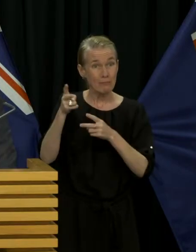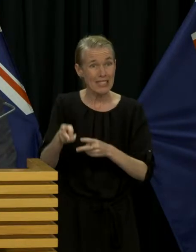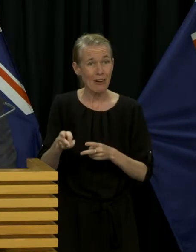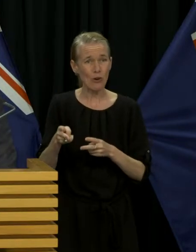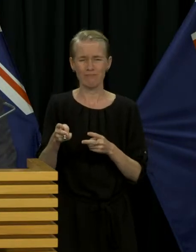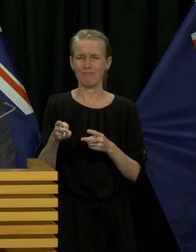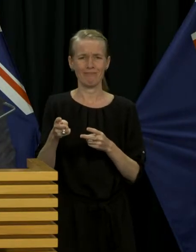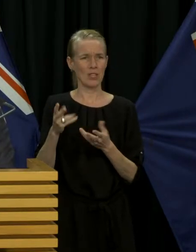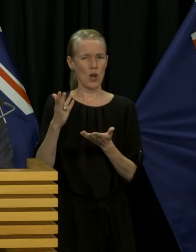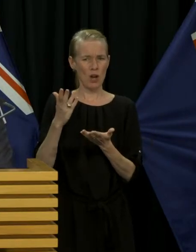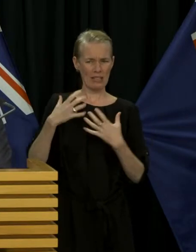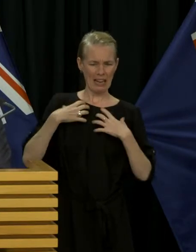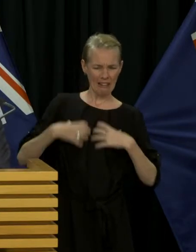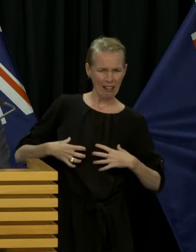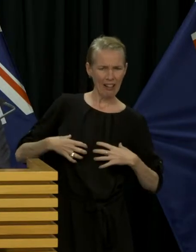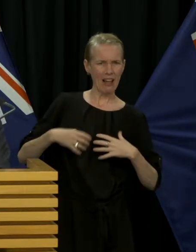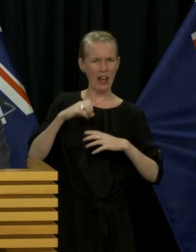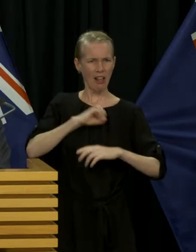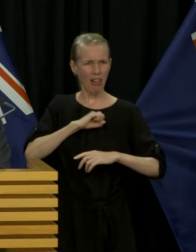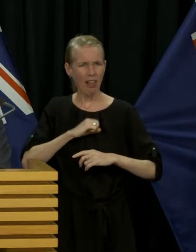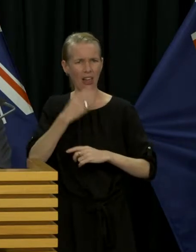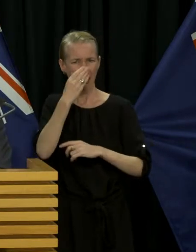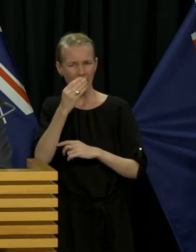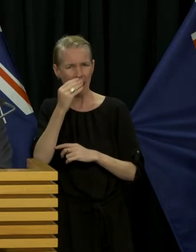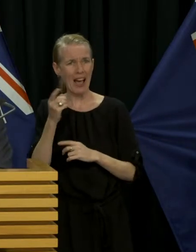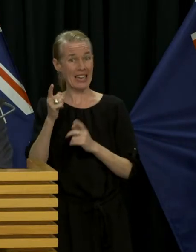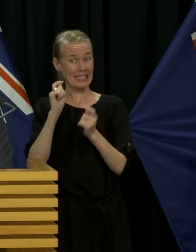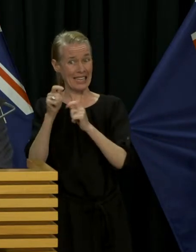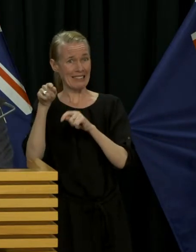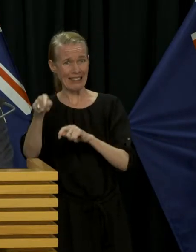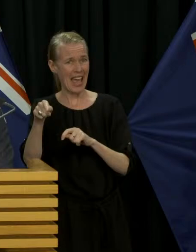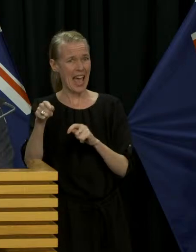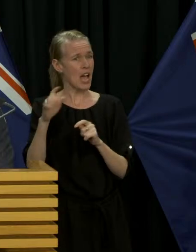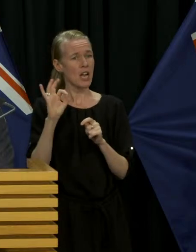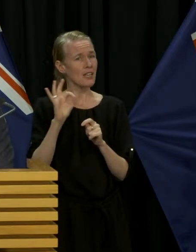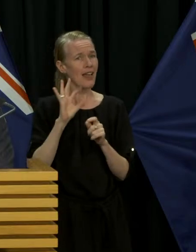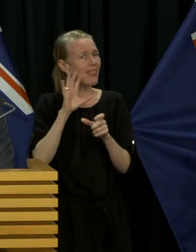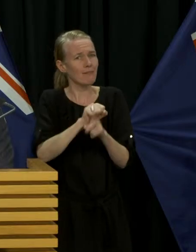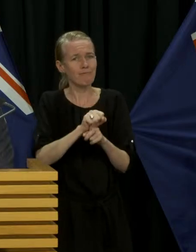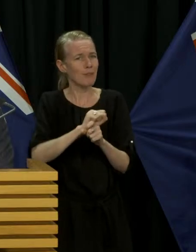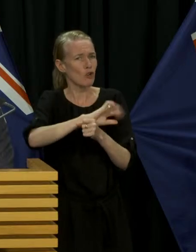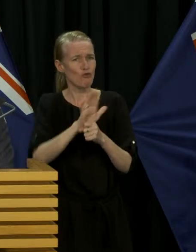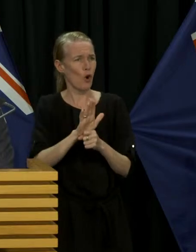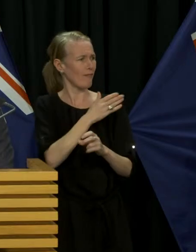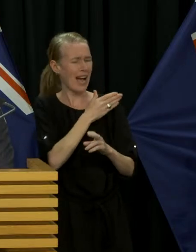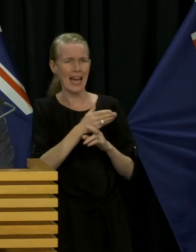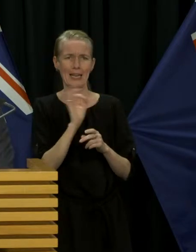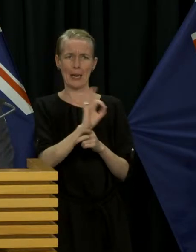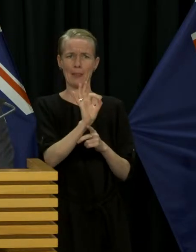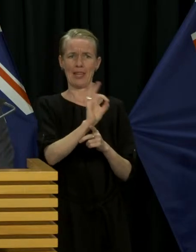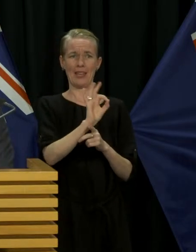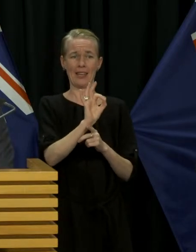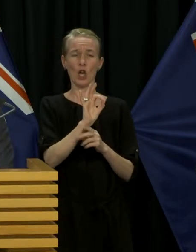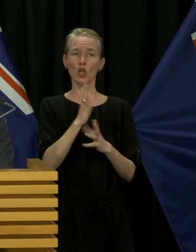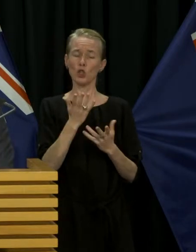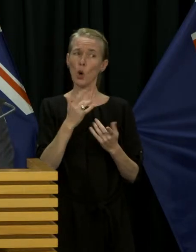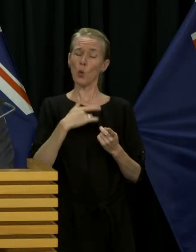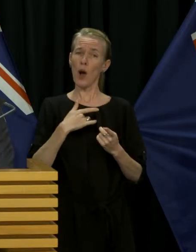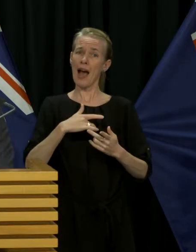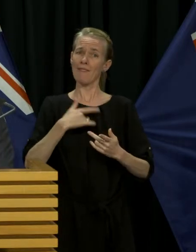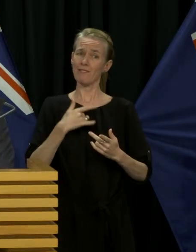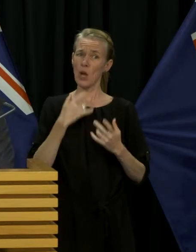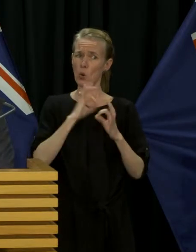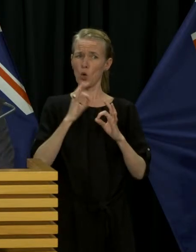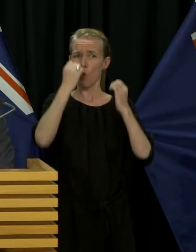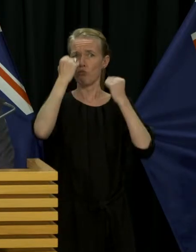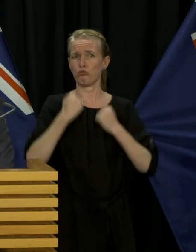with a sudden acute respiratory illness is tested, as well as part of that just routine surveillance. So there's nothing to suggest that we have community